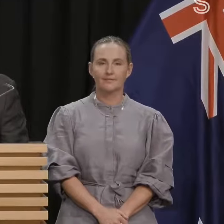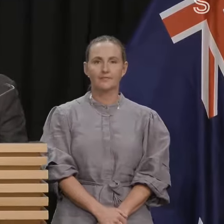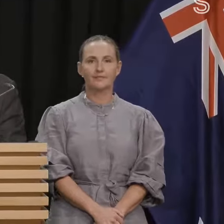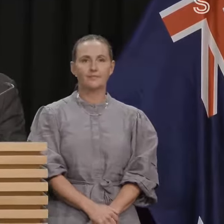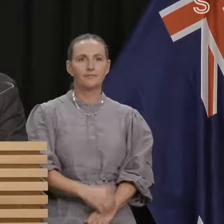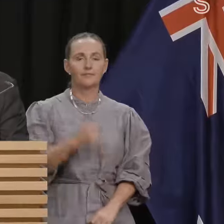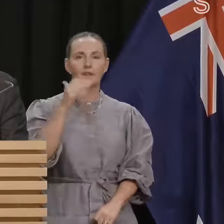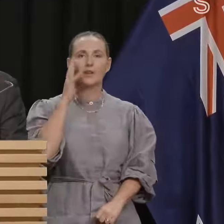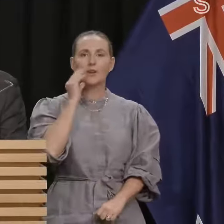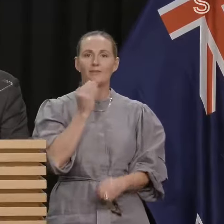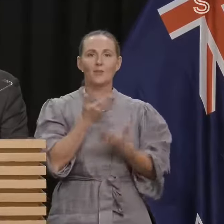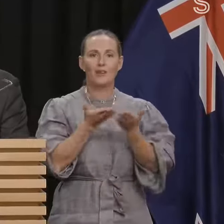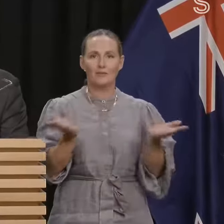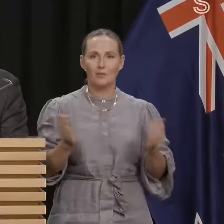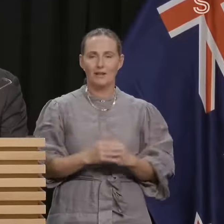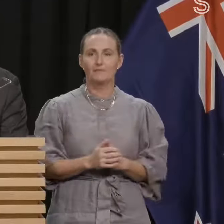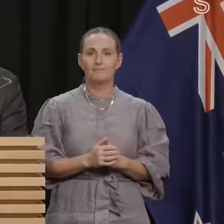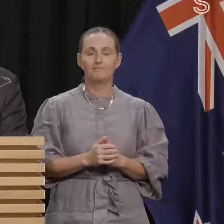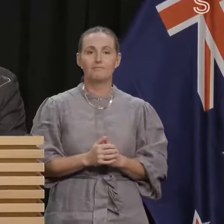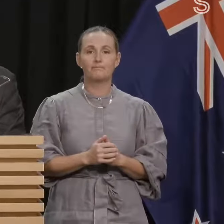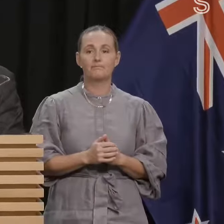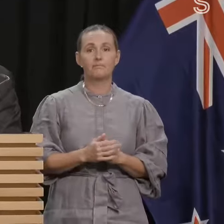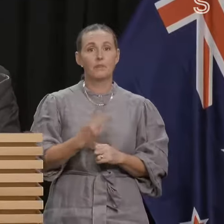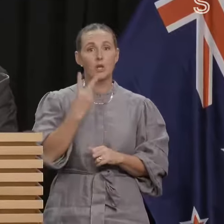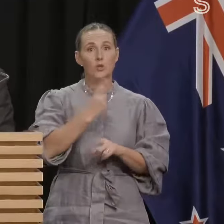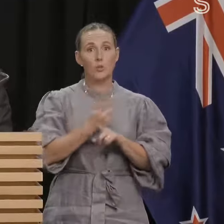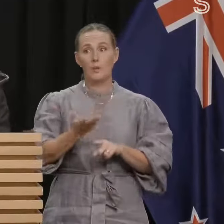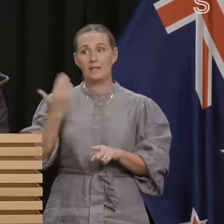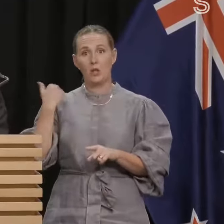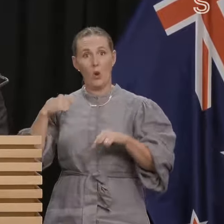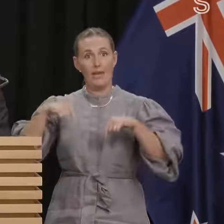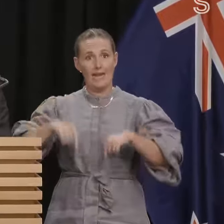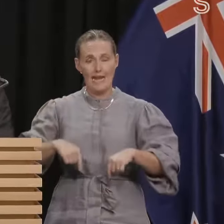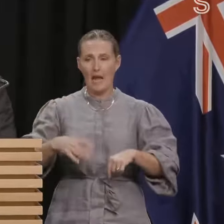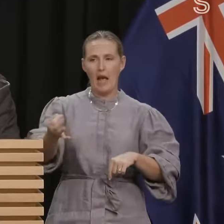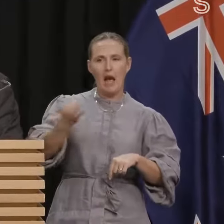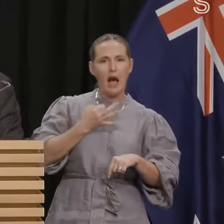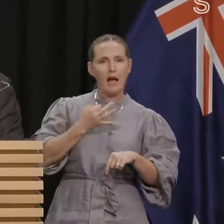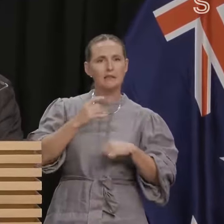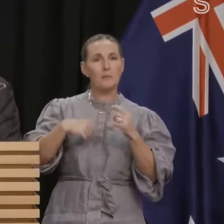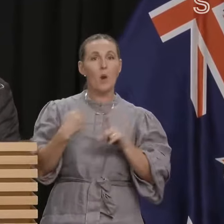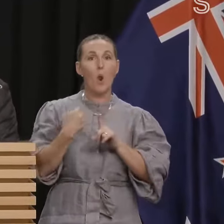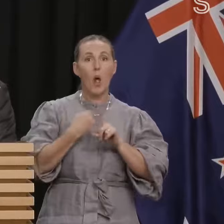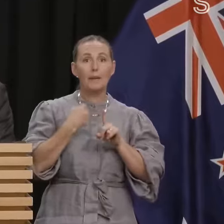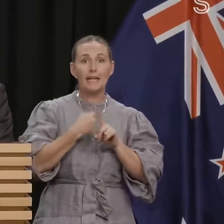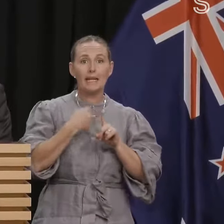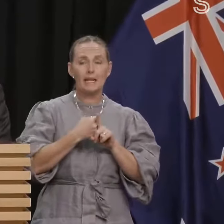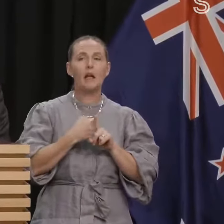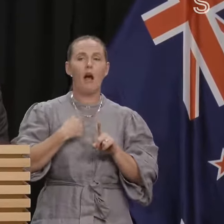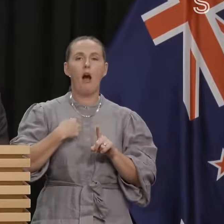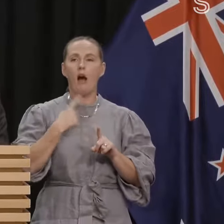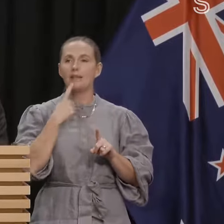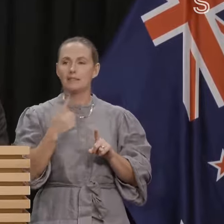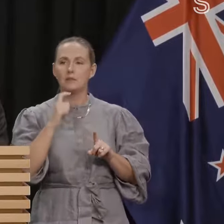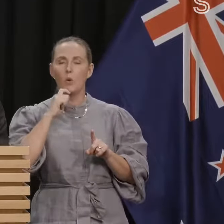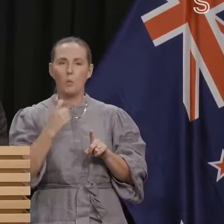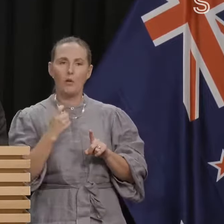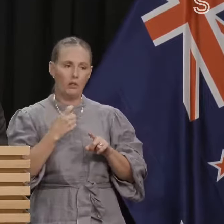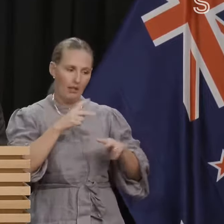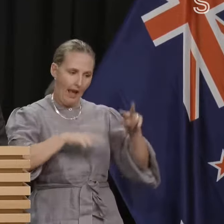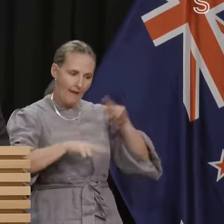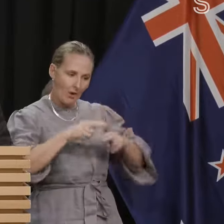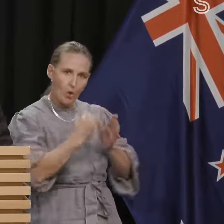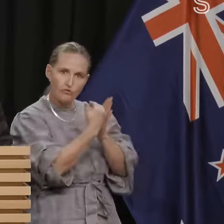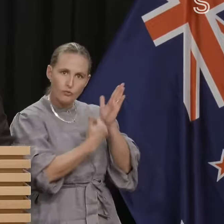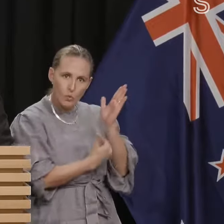Good afternoon, everybody. 2 weeks ago, when the issue of lobbying was raised with me, I said that I would have a look at the rules and identify whether there